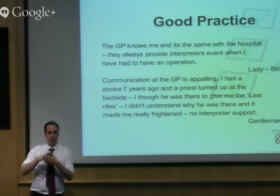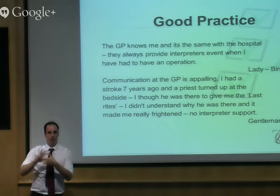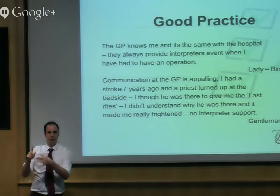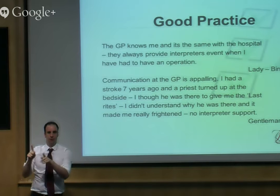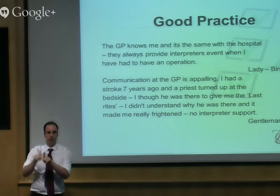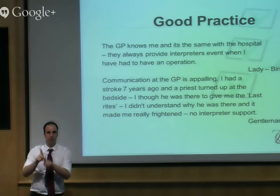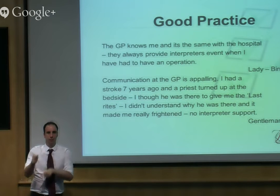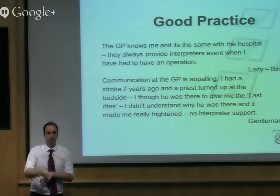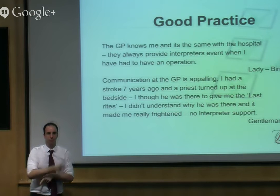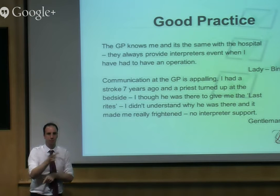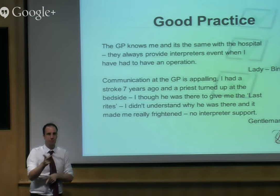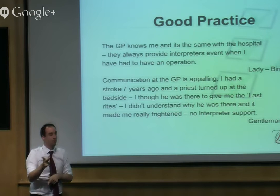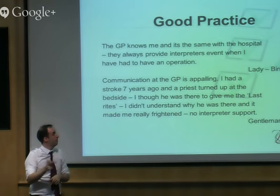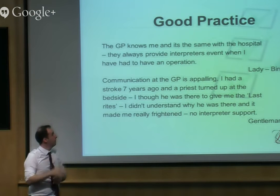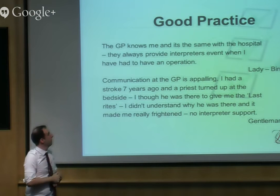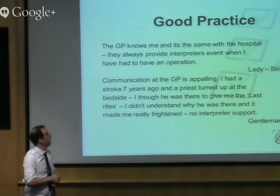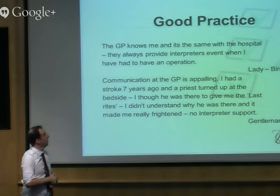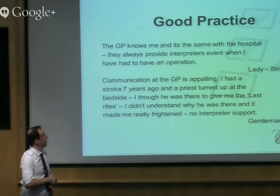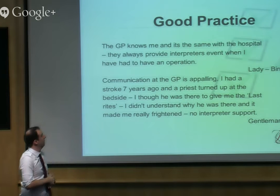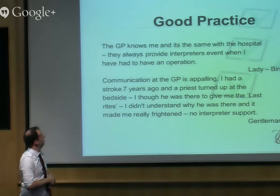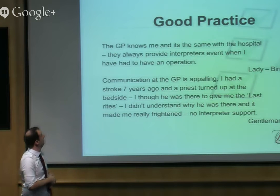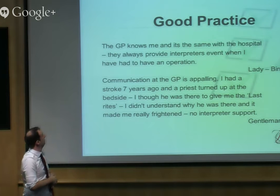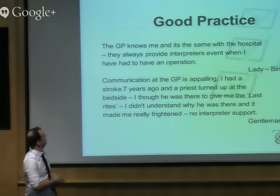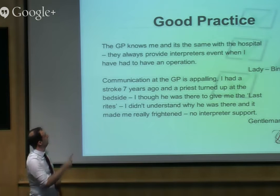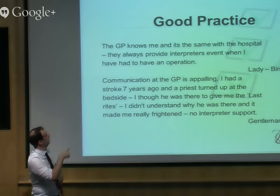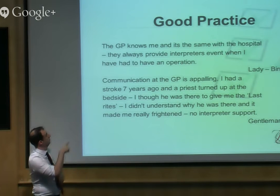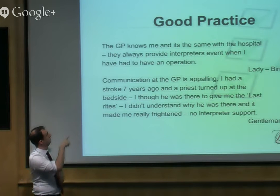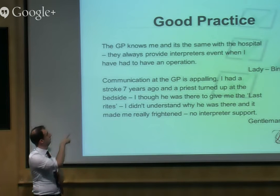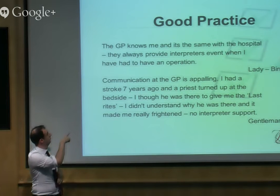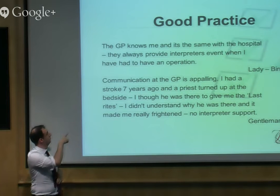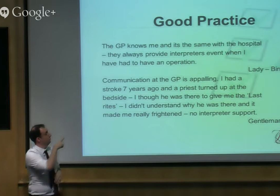and provide interpreters consistently.